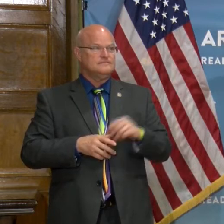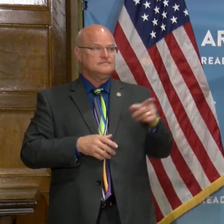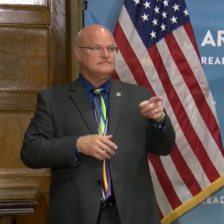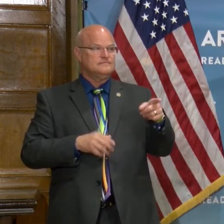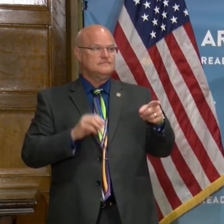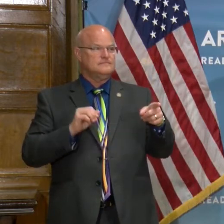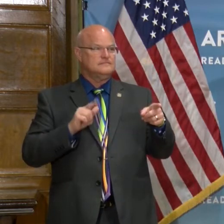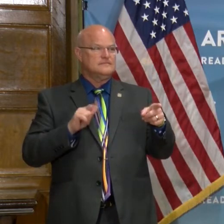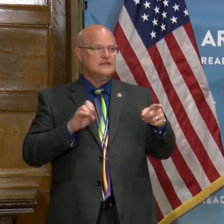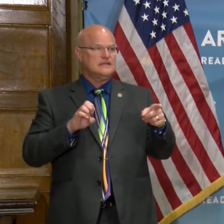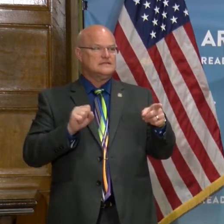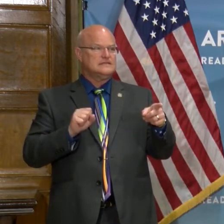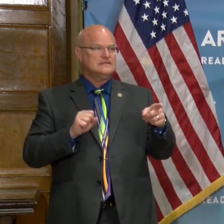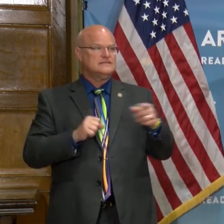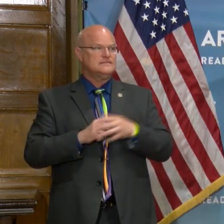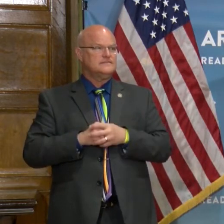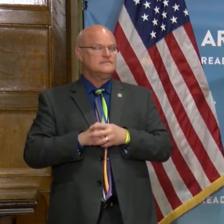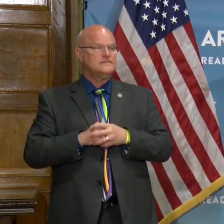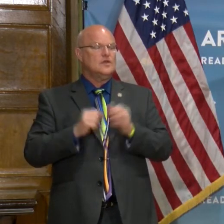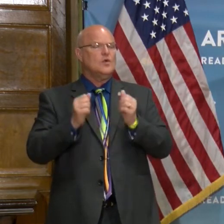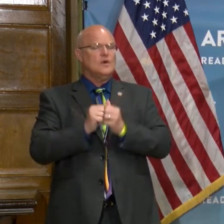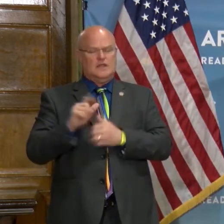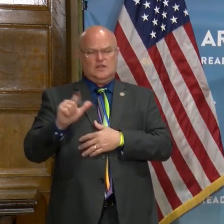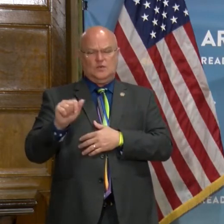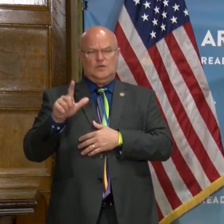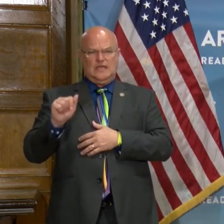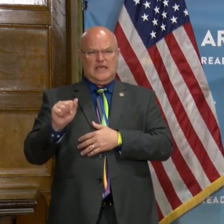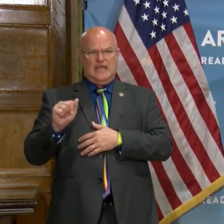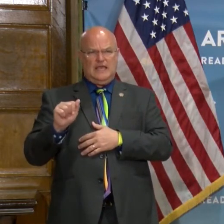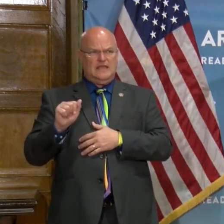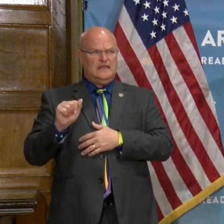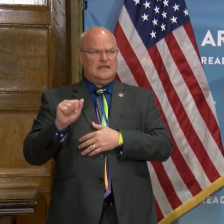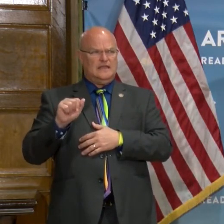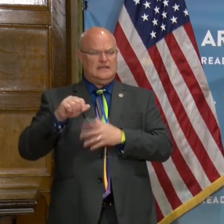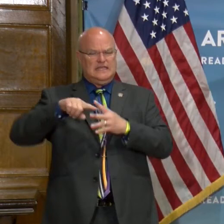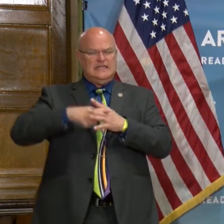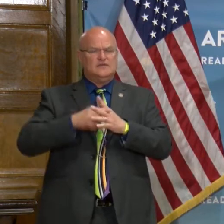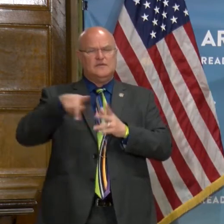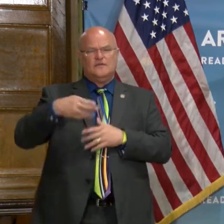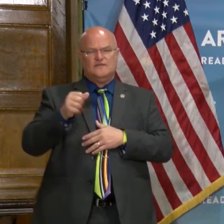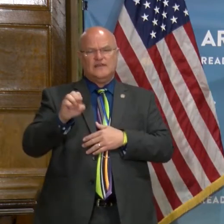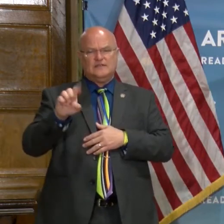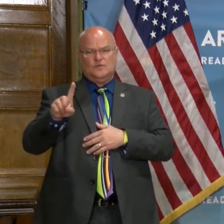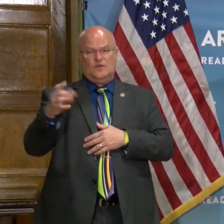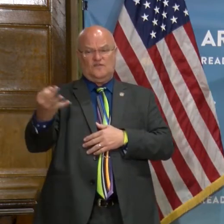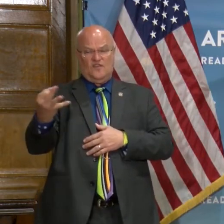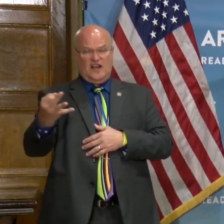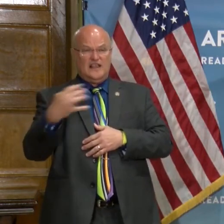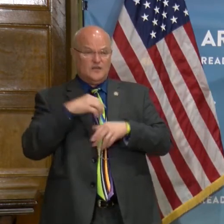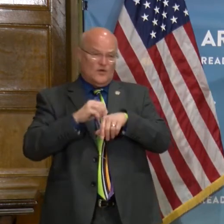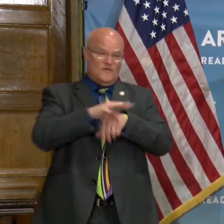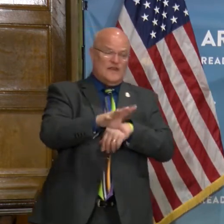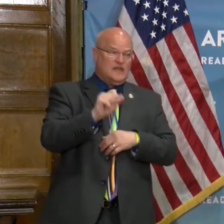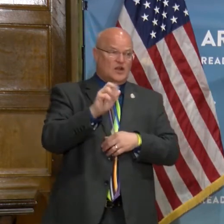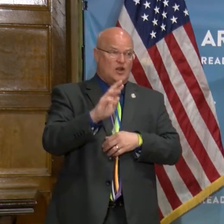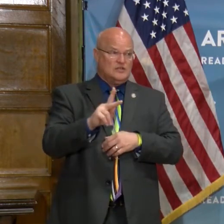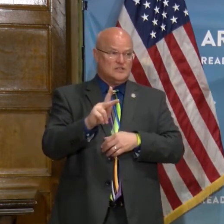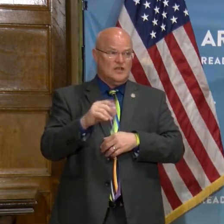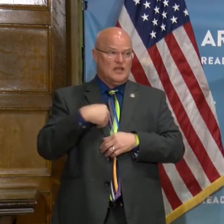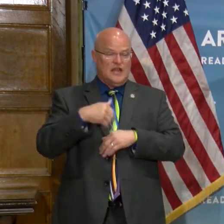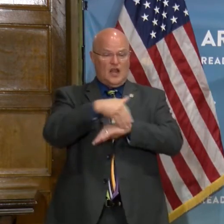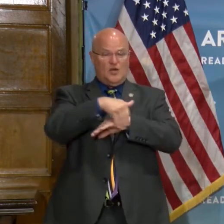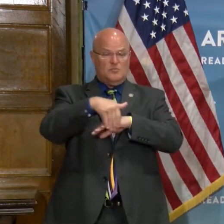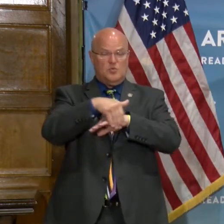Yes, Alexis. With Louisiana entering phase 1 on Friday, do you think this will affect Arkansas and our